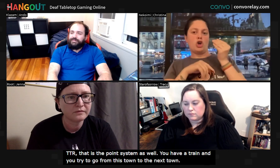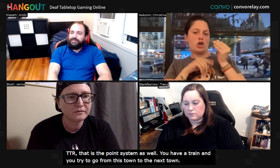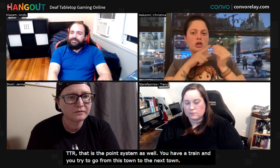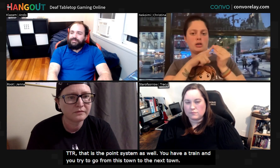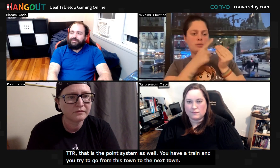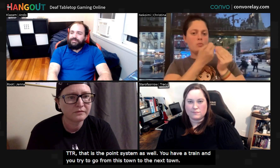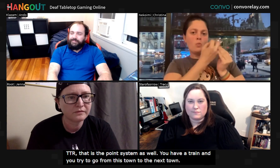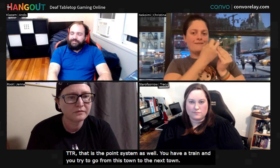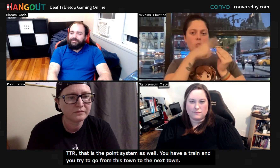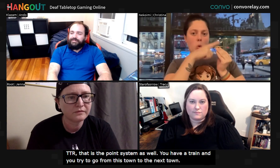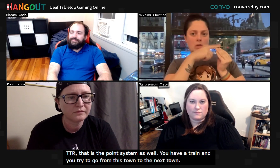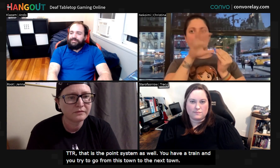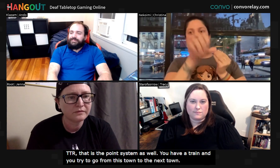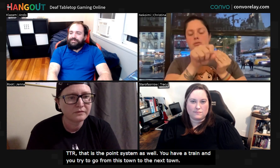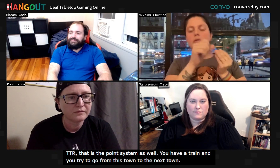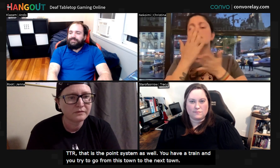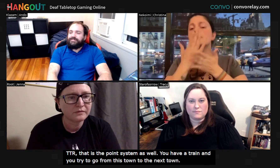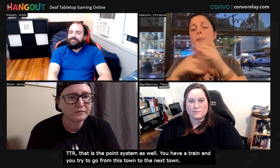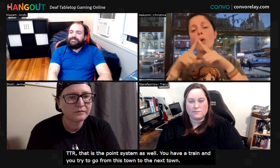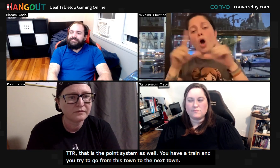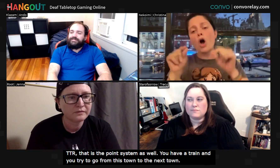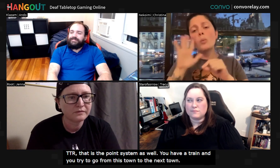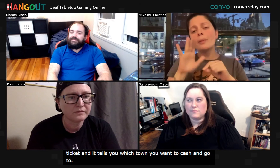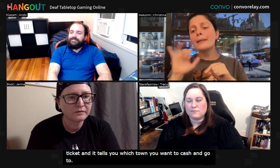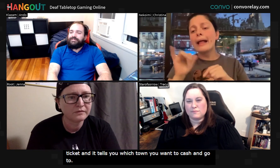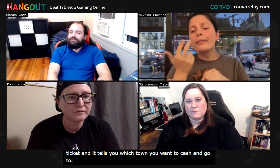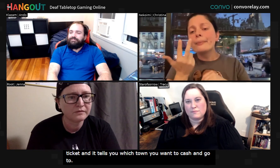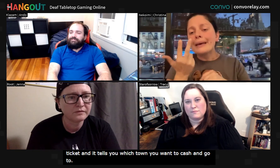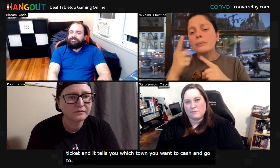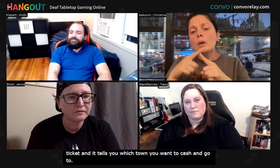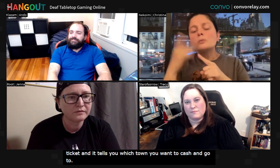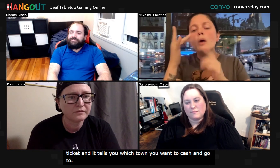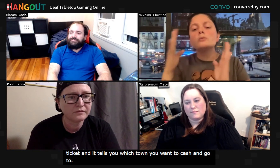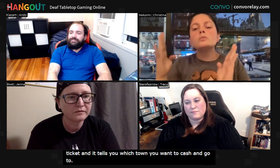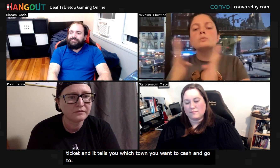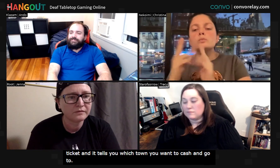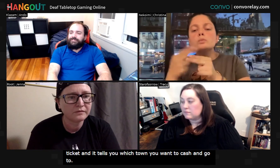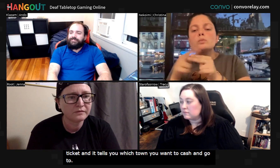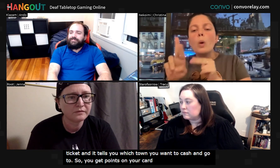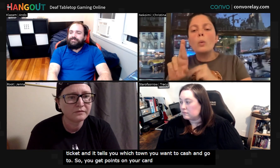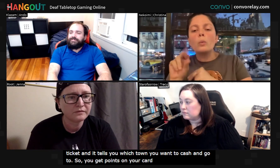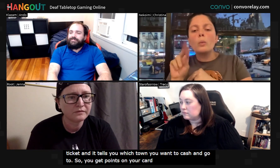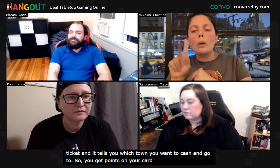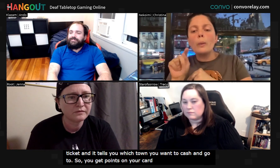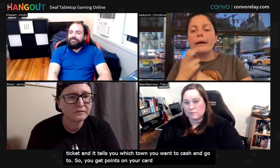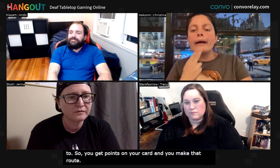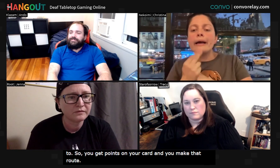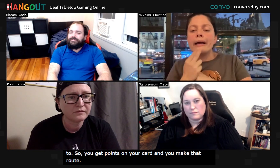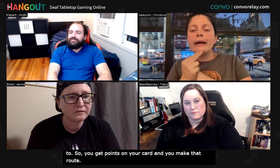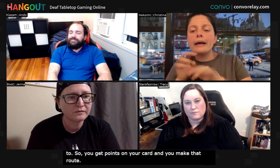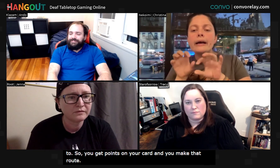get points on your card when you make that route. Now, some points might only be 3 points because it's a short little